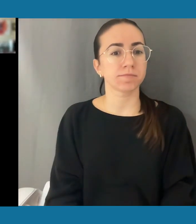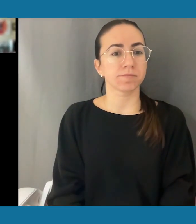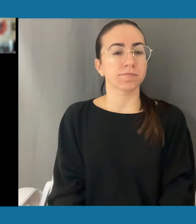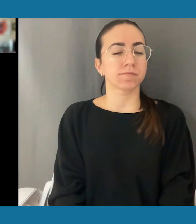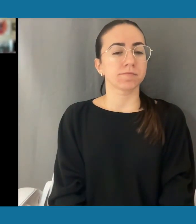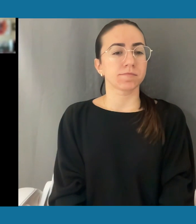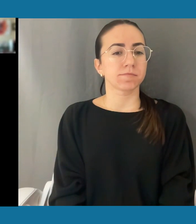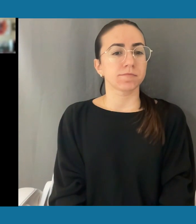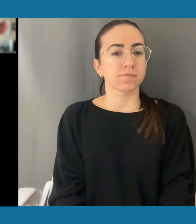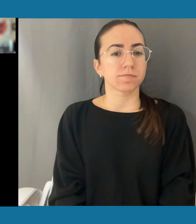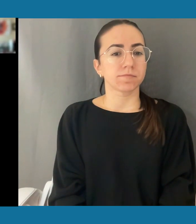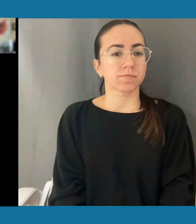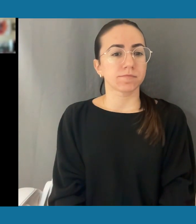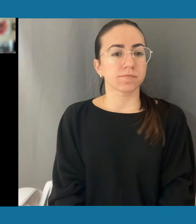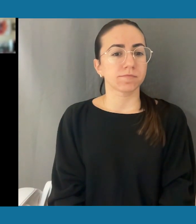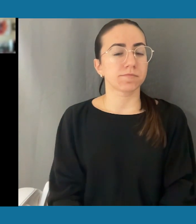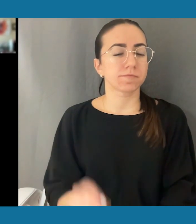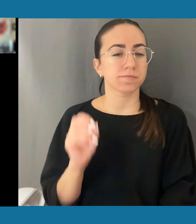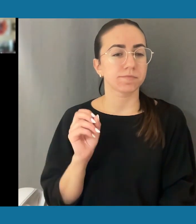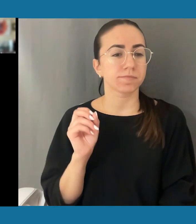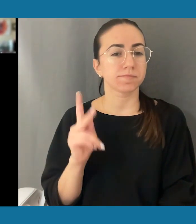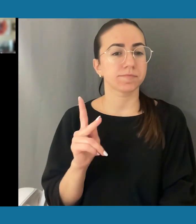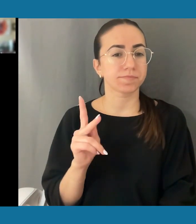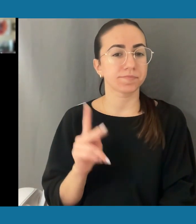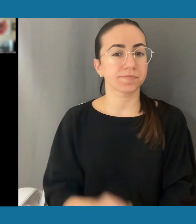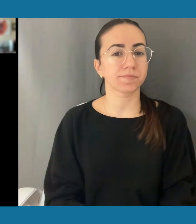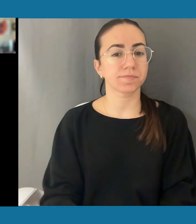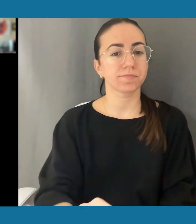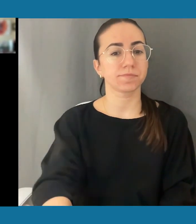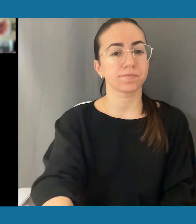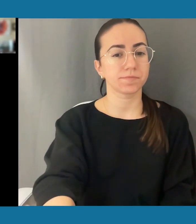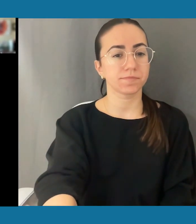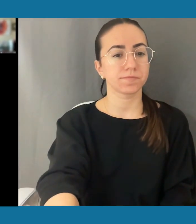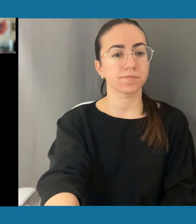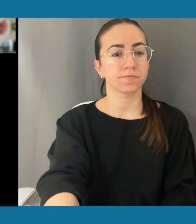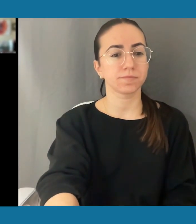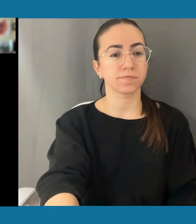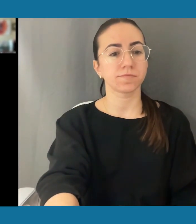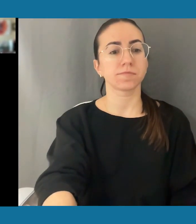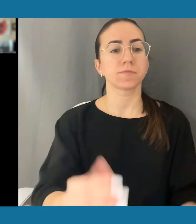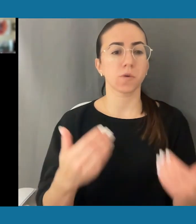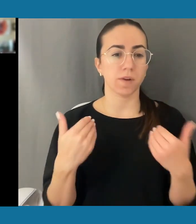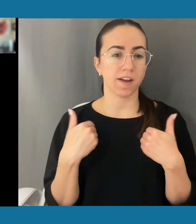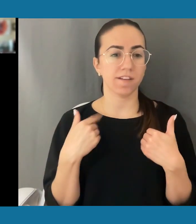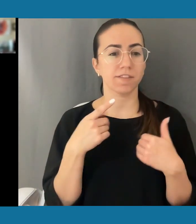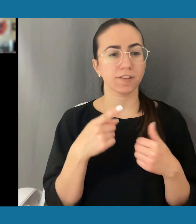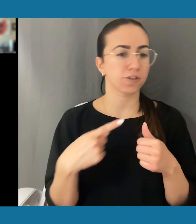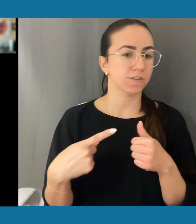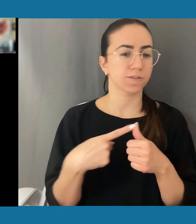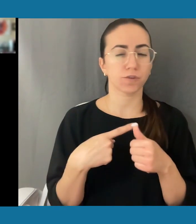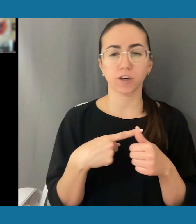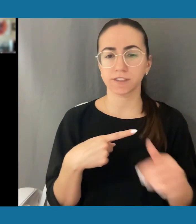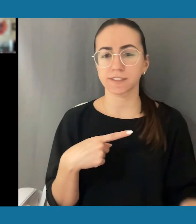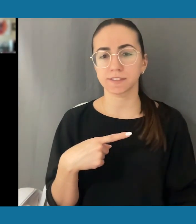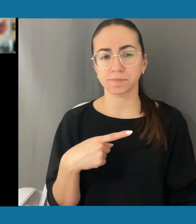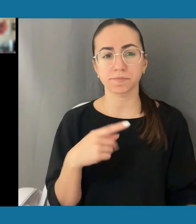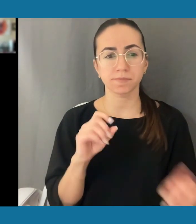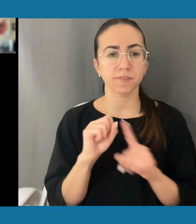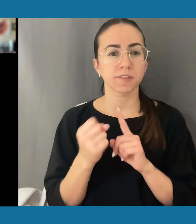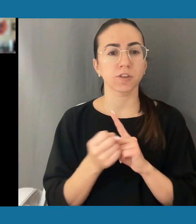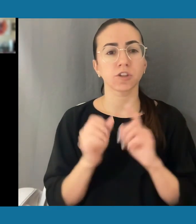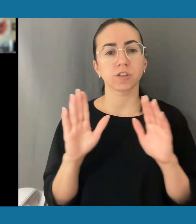All right. So we have, in this first scenario, the child of an older